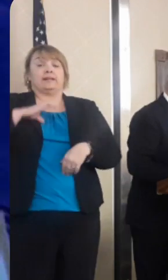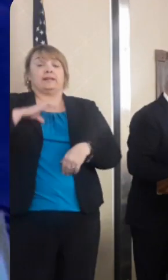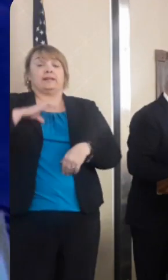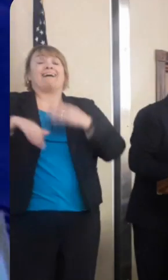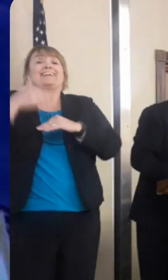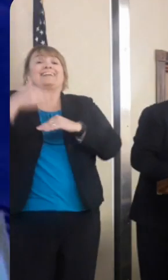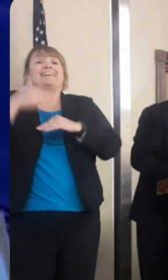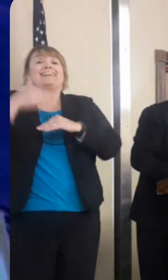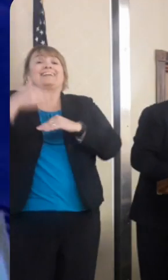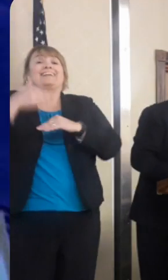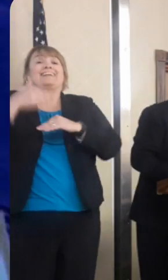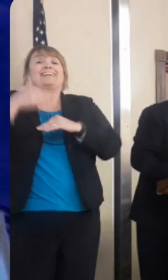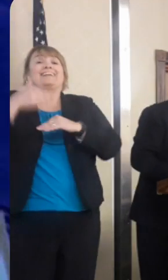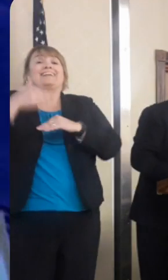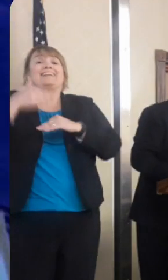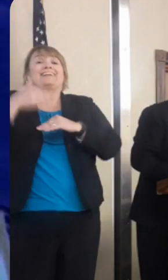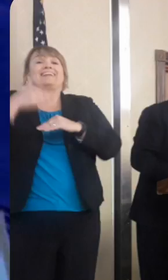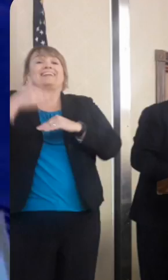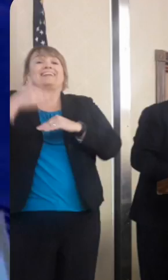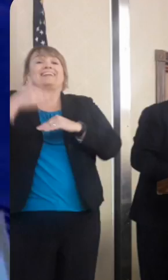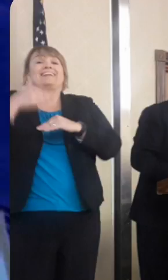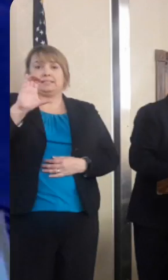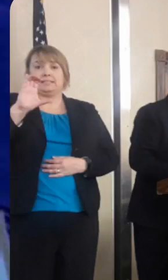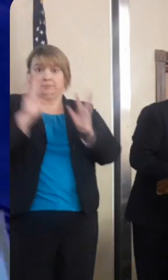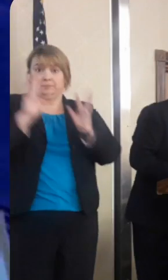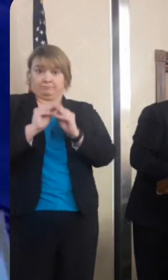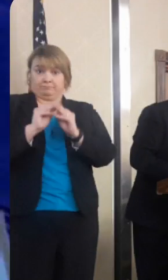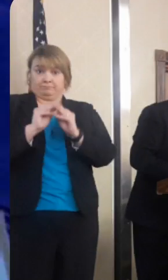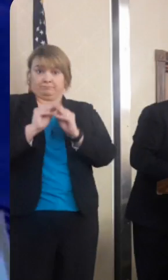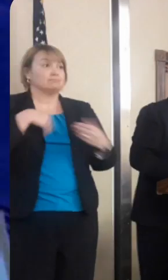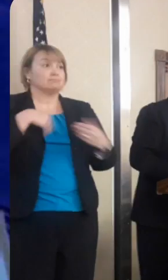Thank you. The next speaker.